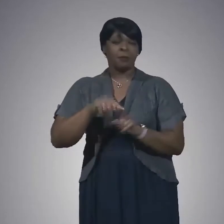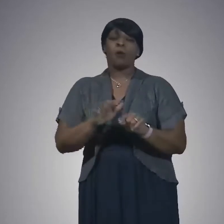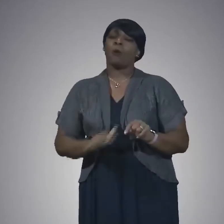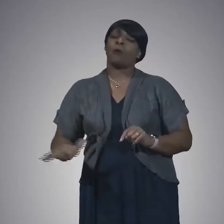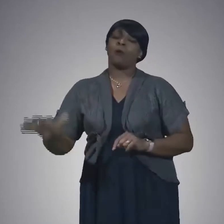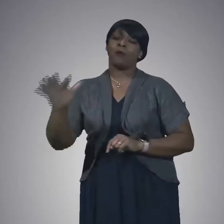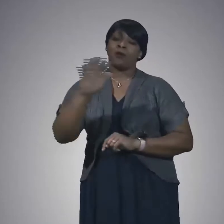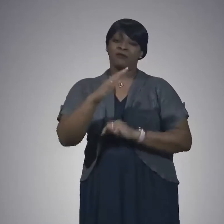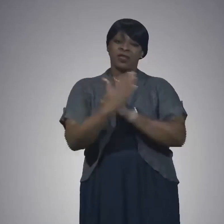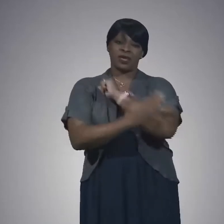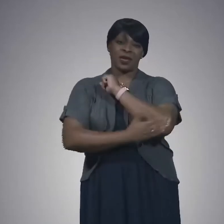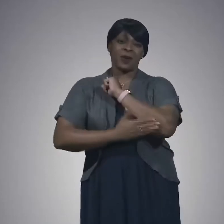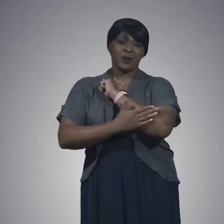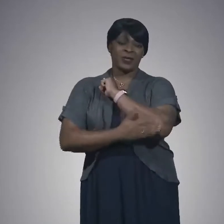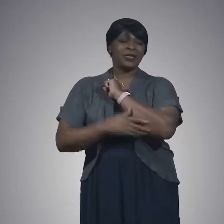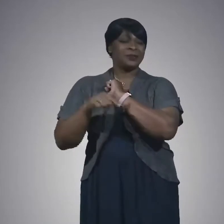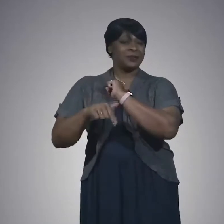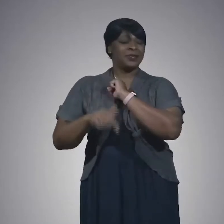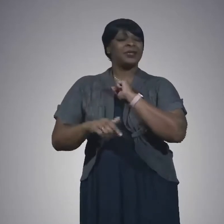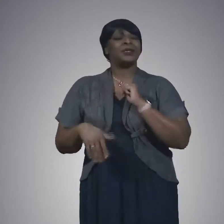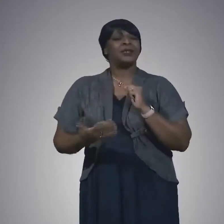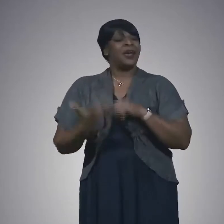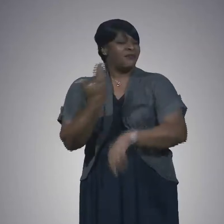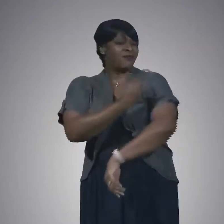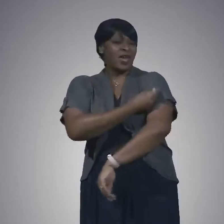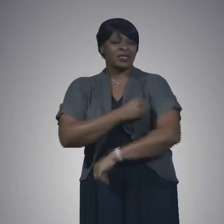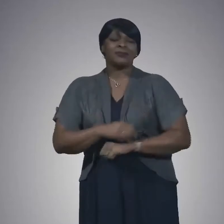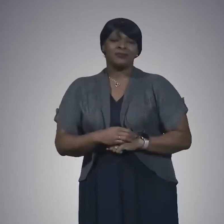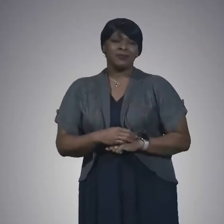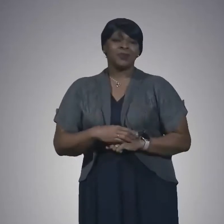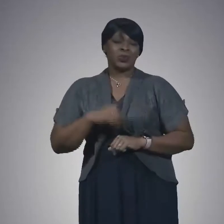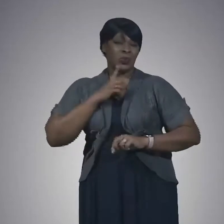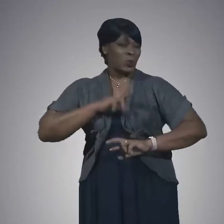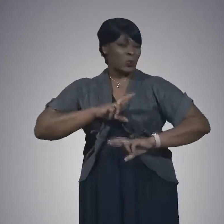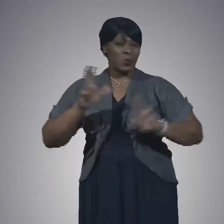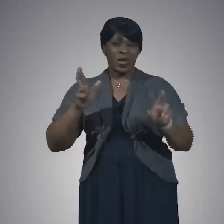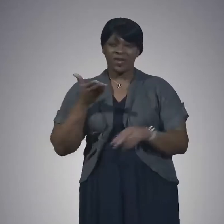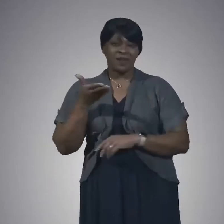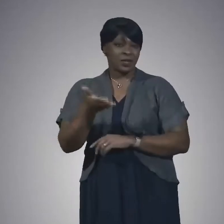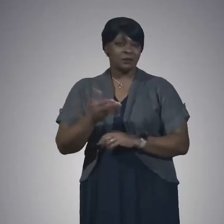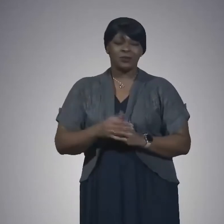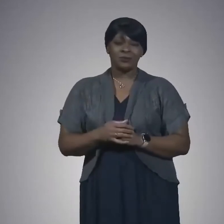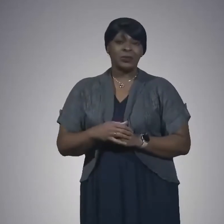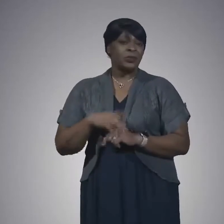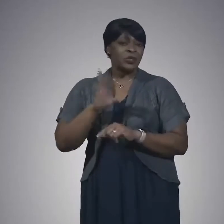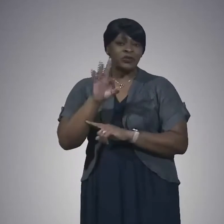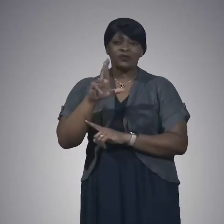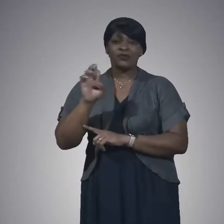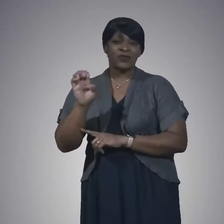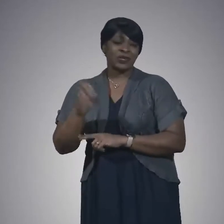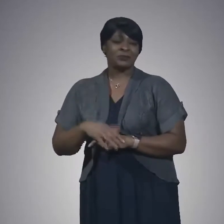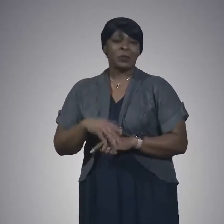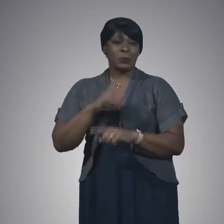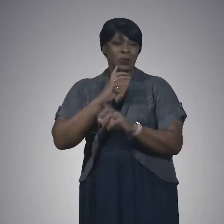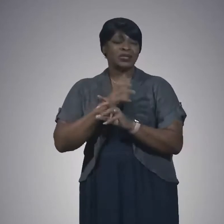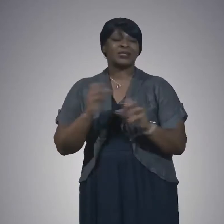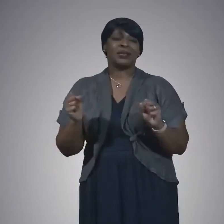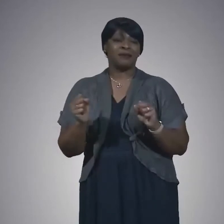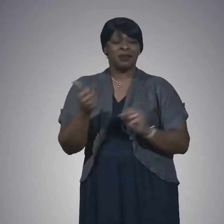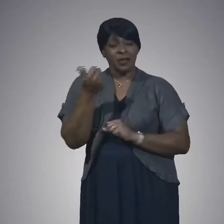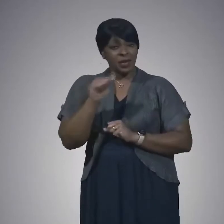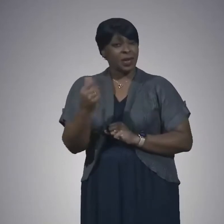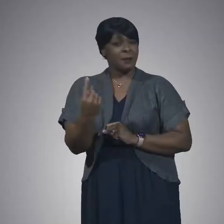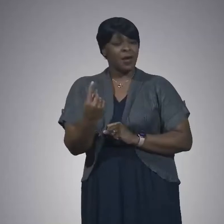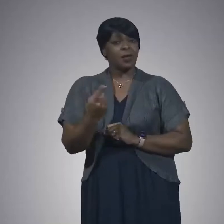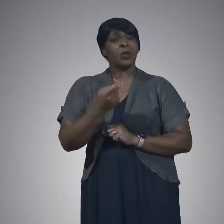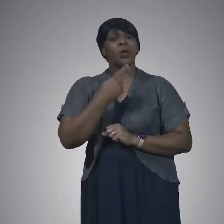county. The vaccine is very readily available. It is free. It is safe. And